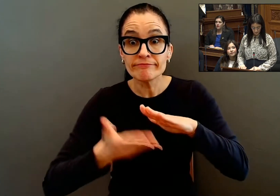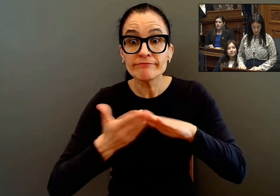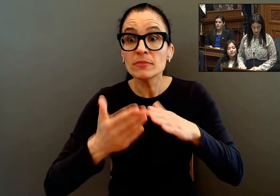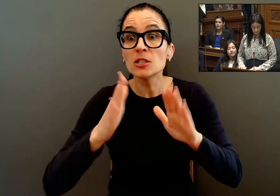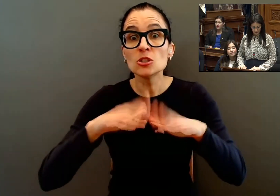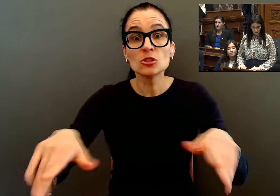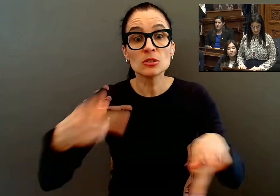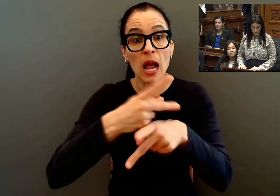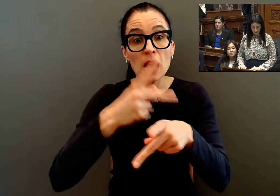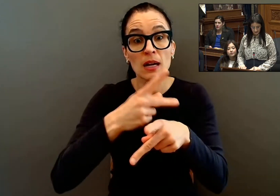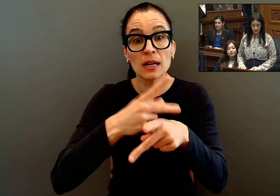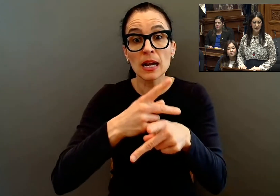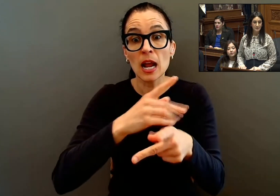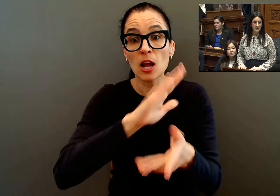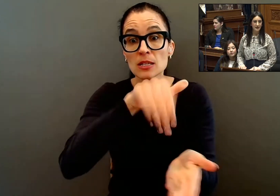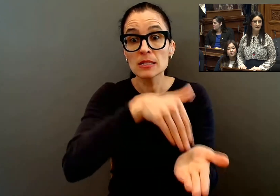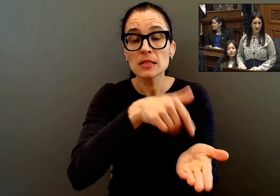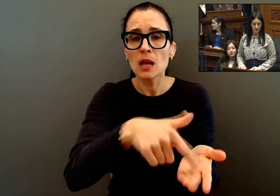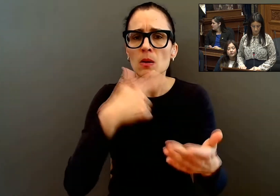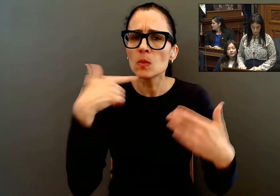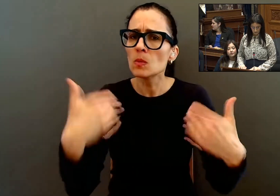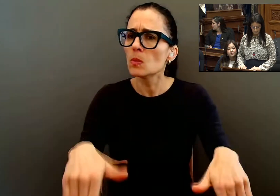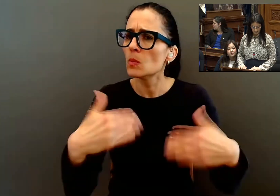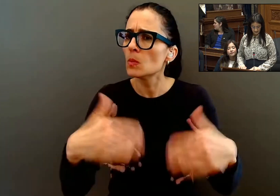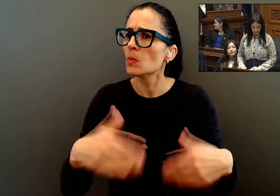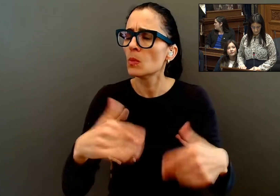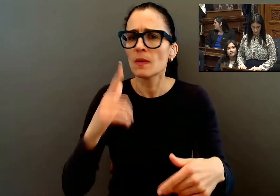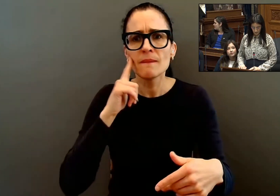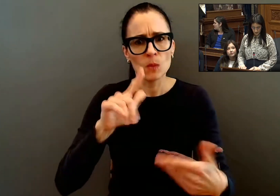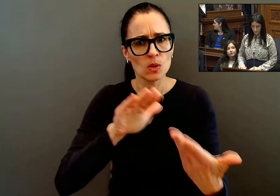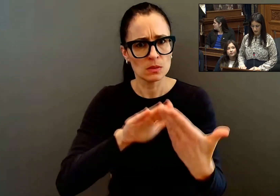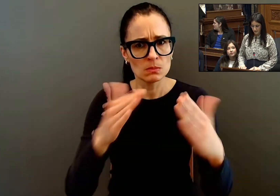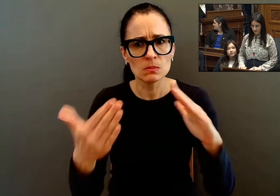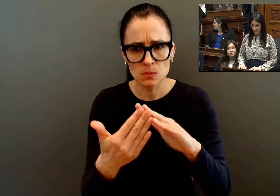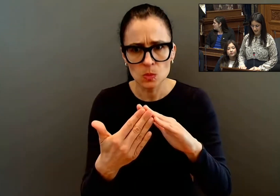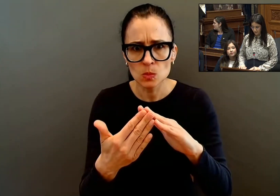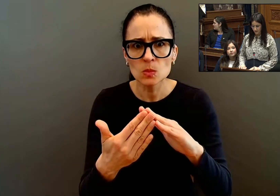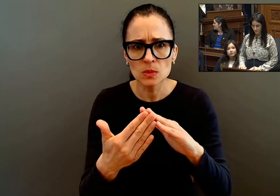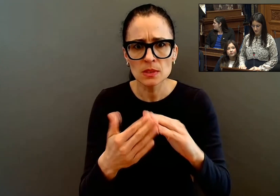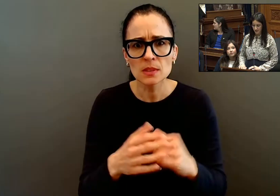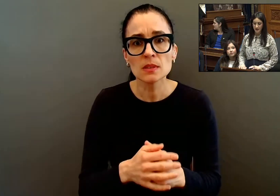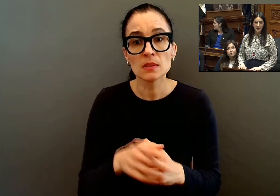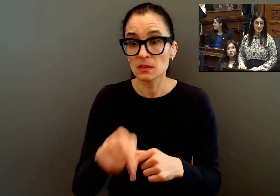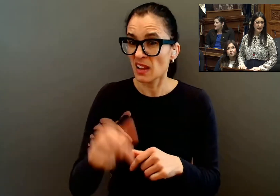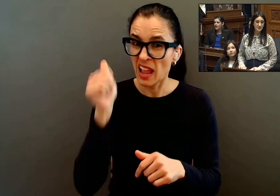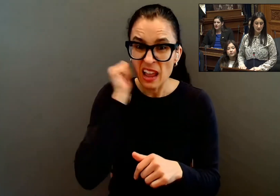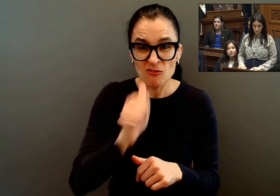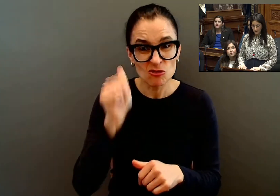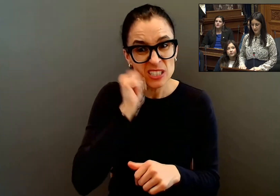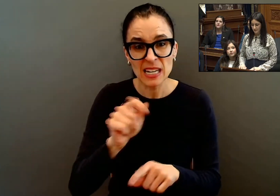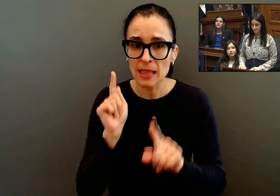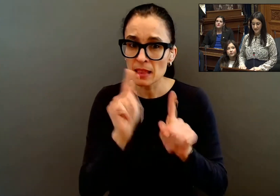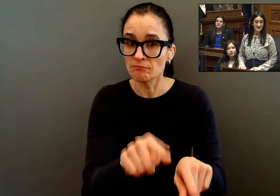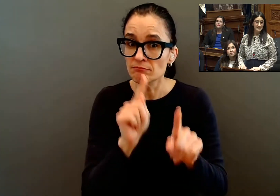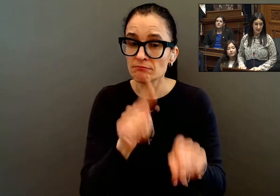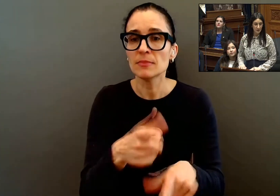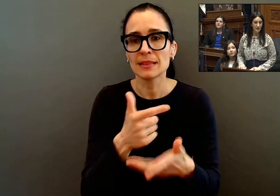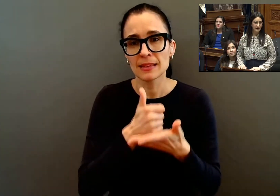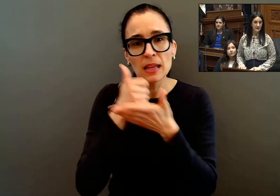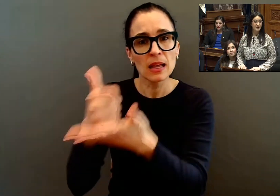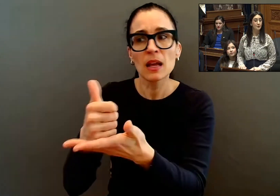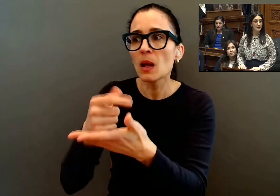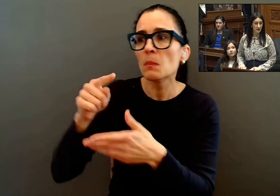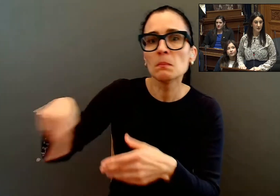this important job every day, they play a vital role in giving working parents and caregivers, especially women,